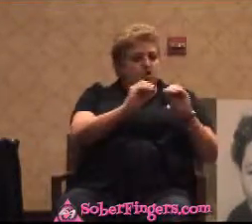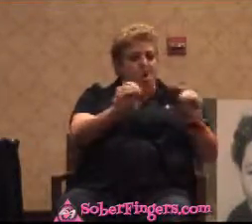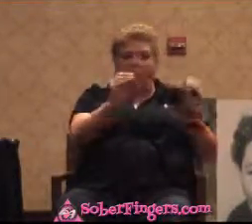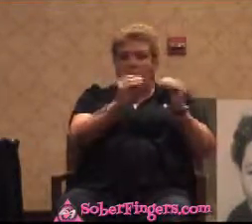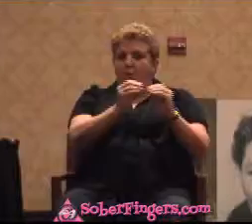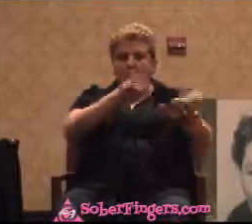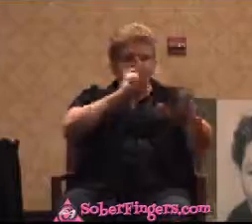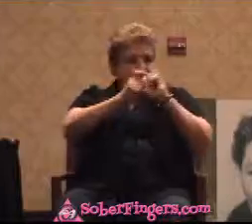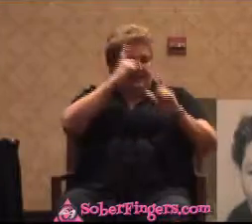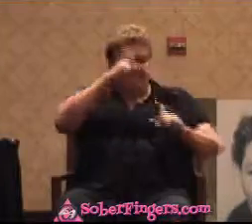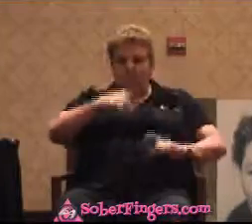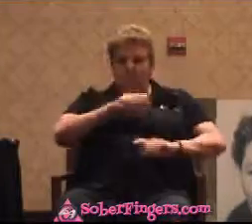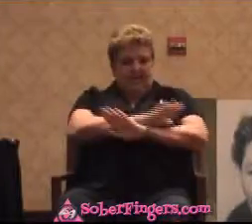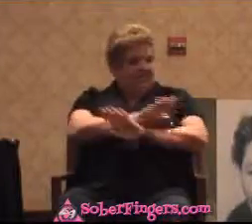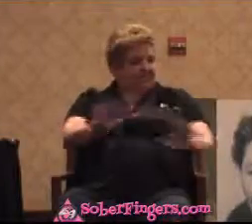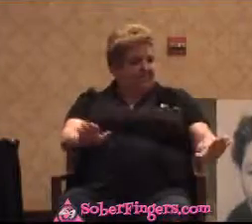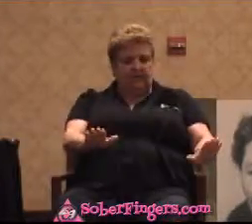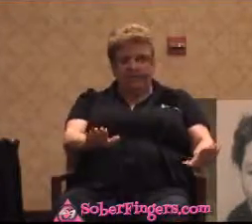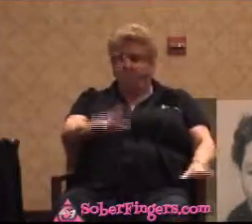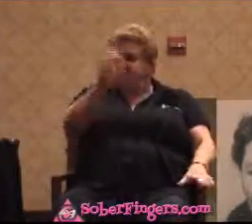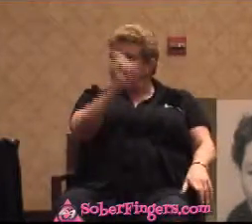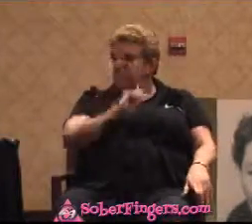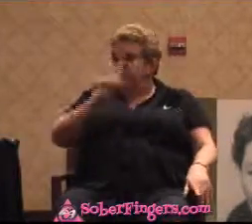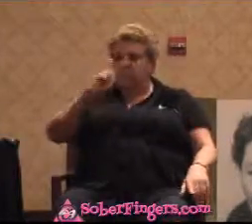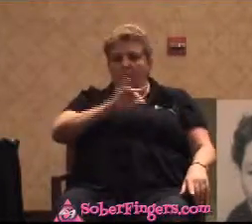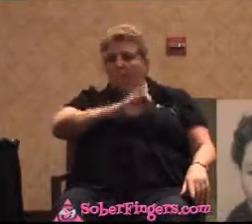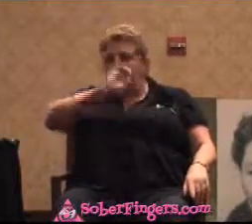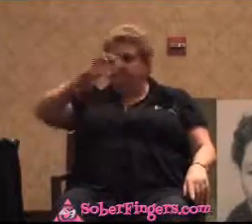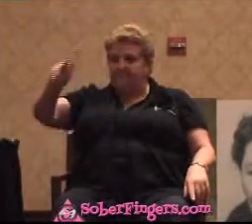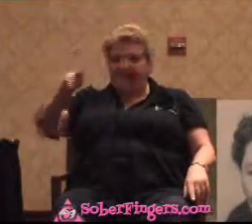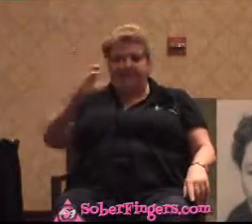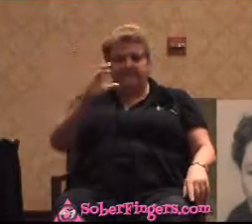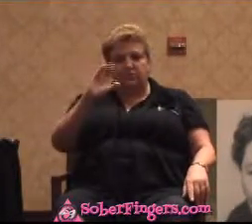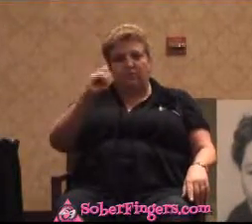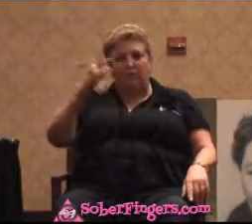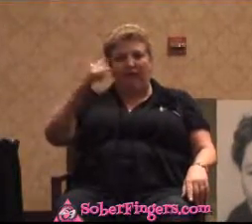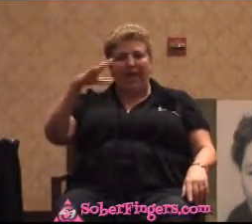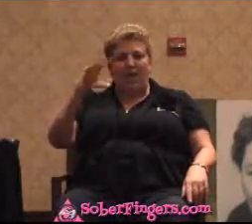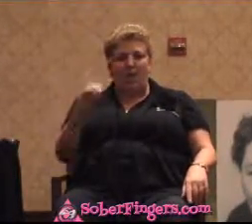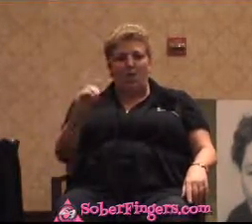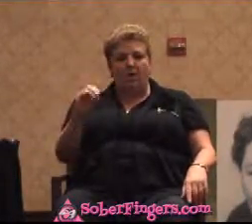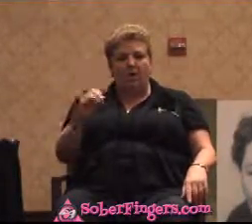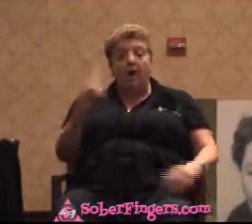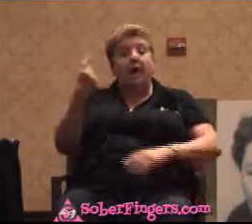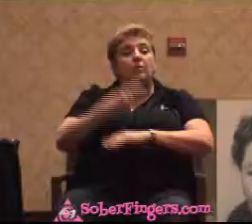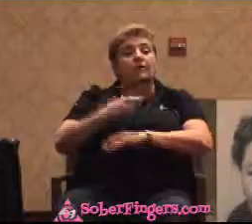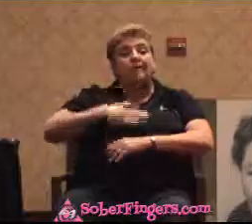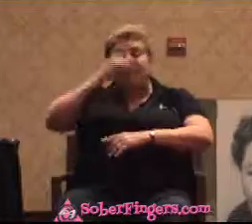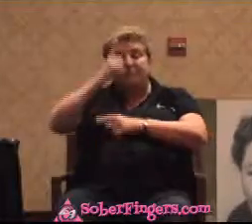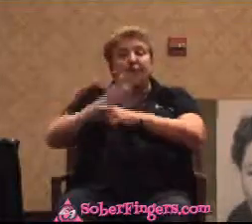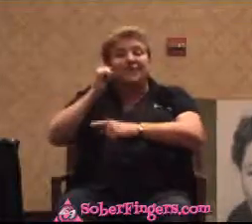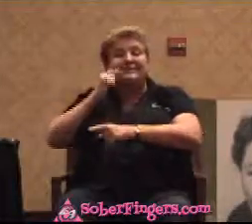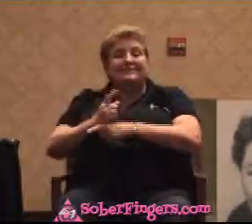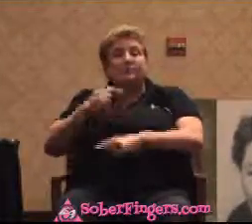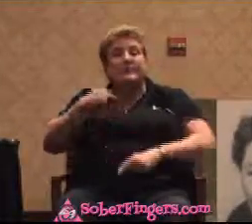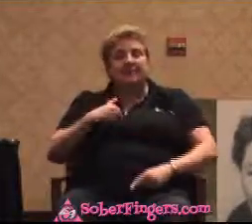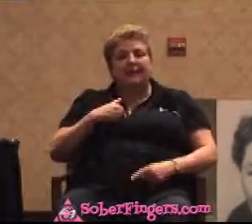me. And I got back to Cincinnati, and one day my brother and sister and myself were all on the bus, riding a city